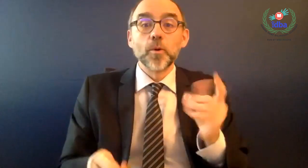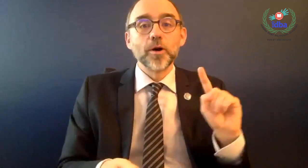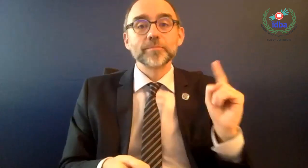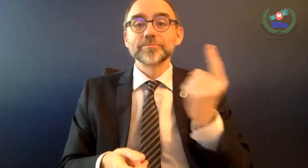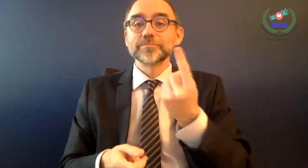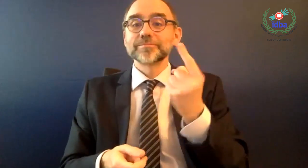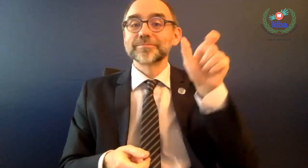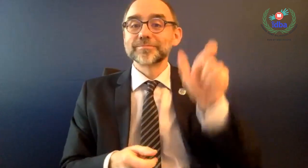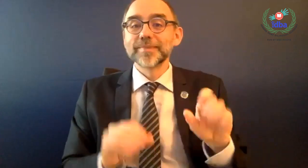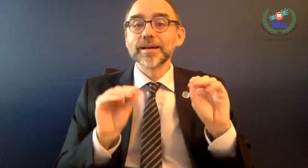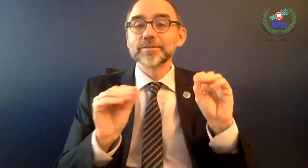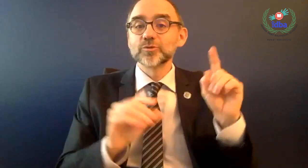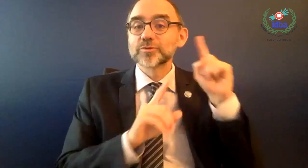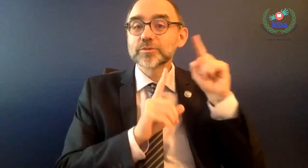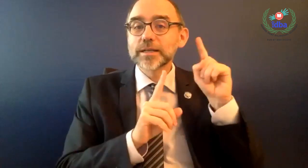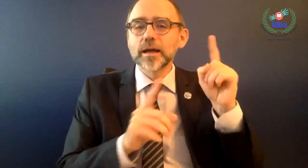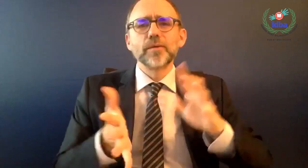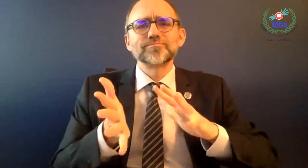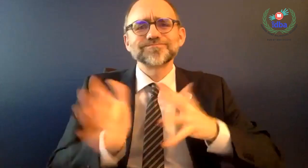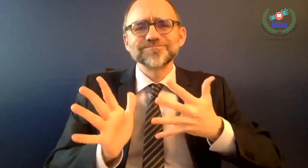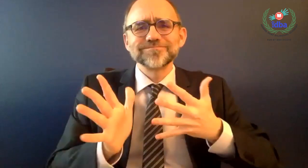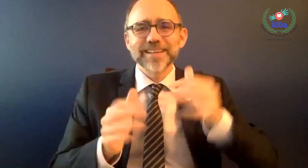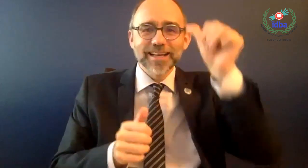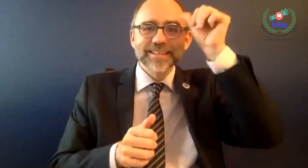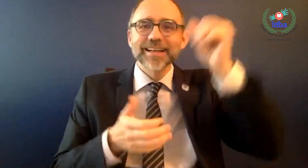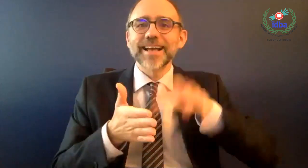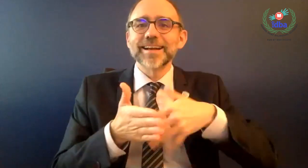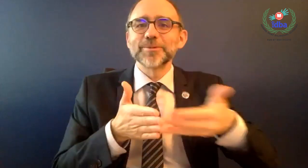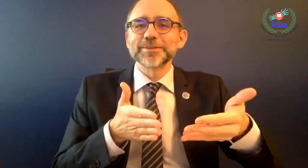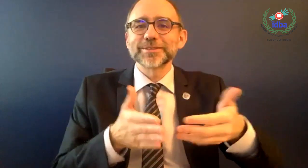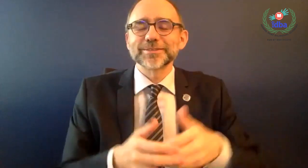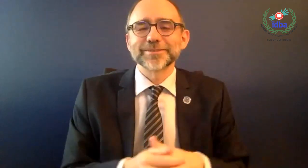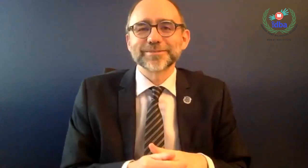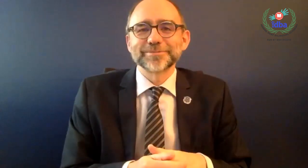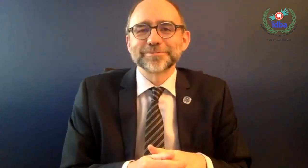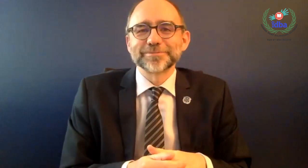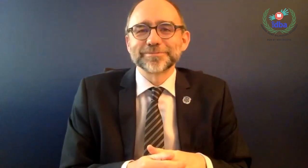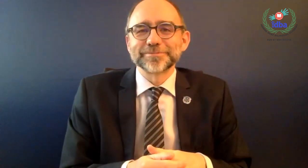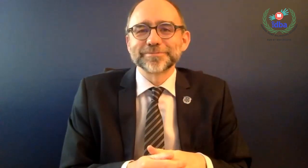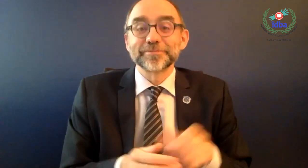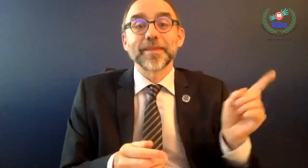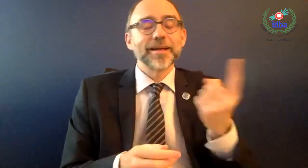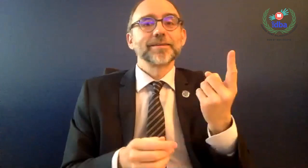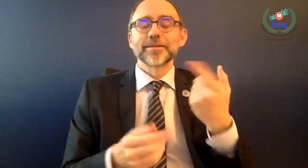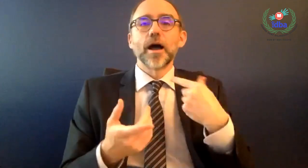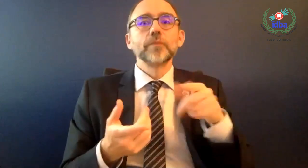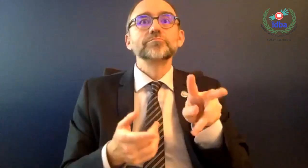teacher and he teaches, maybe the teacher is hearing or deaf, but he is using sign language, Indian sign